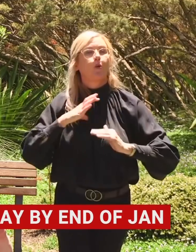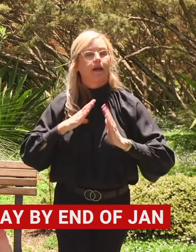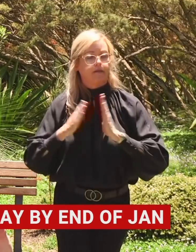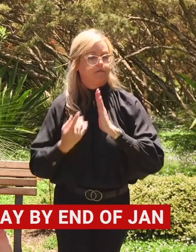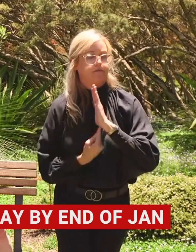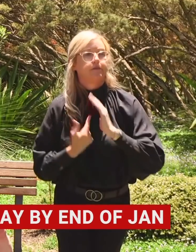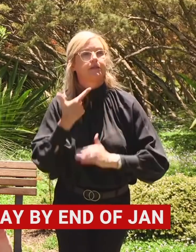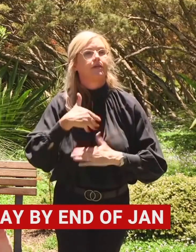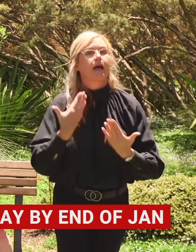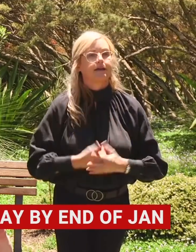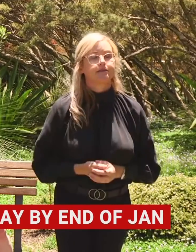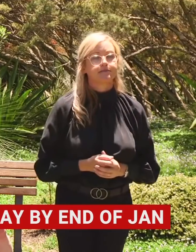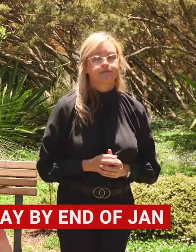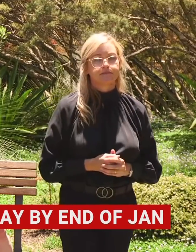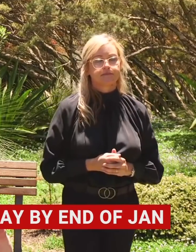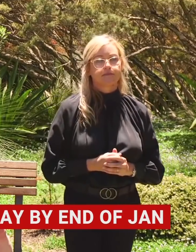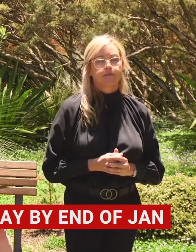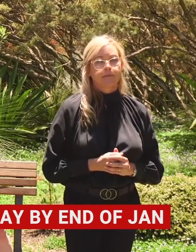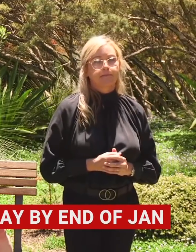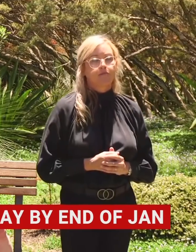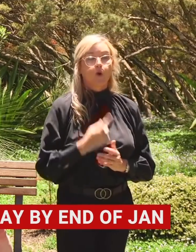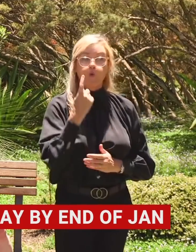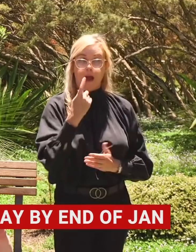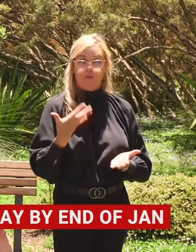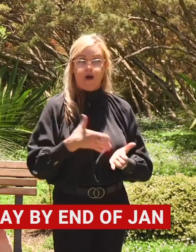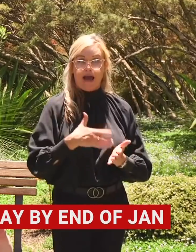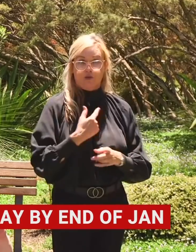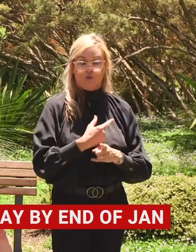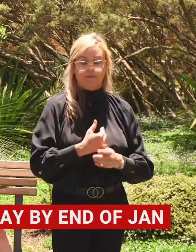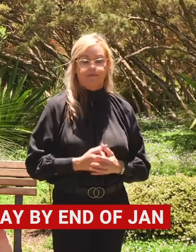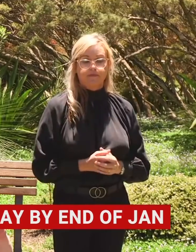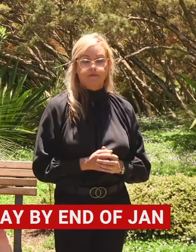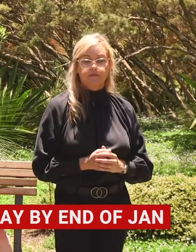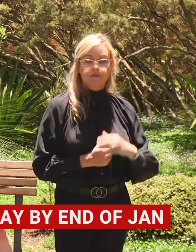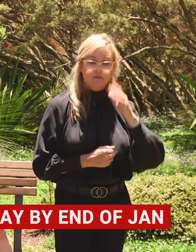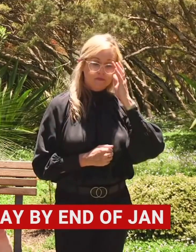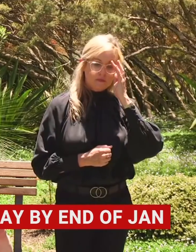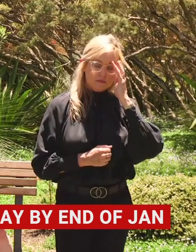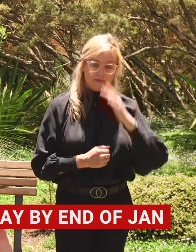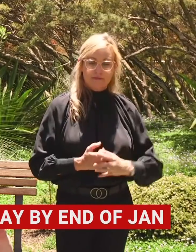mention earlier, and that was in relation to the